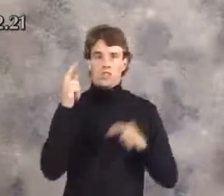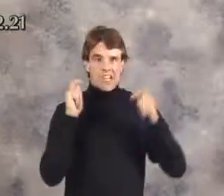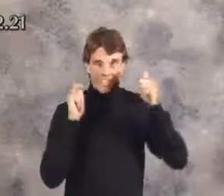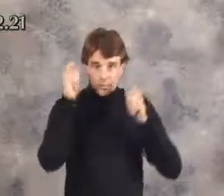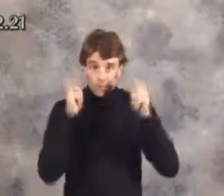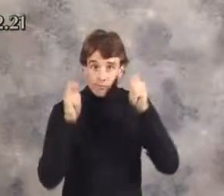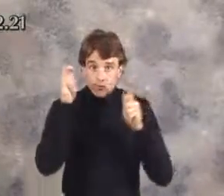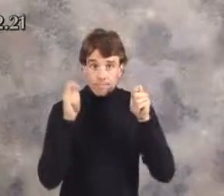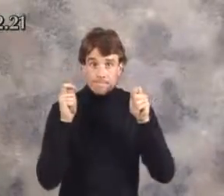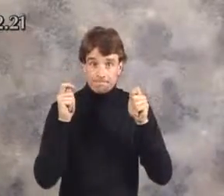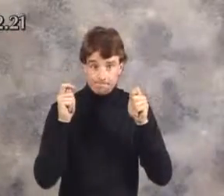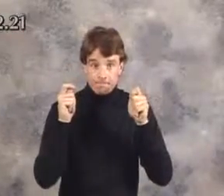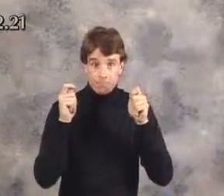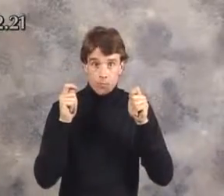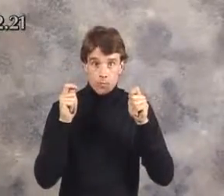and facial expressions.